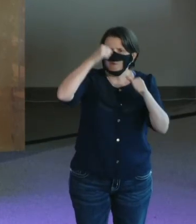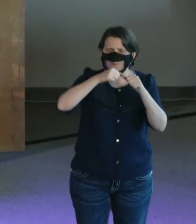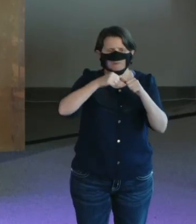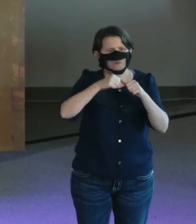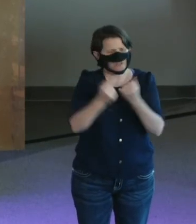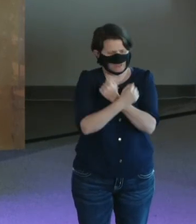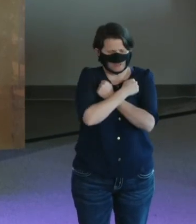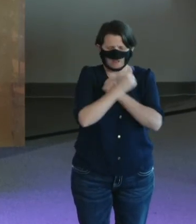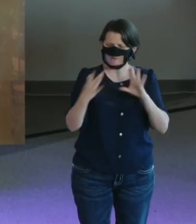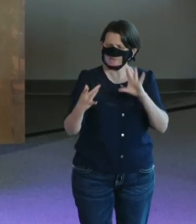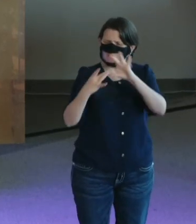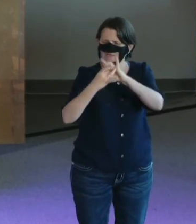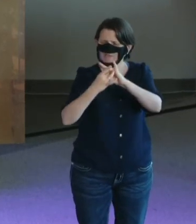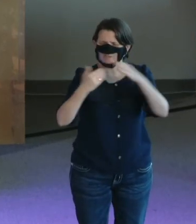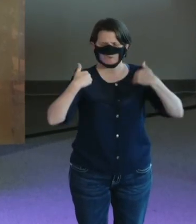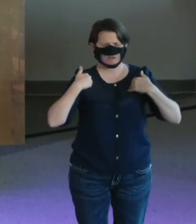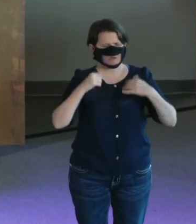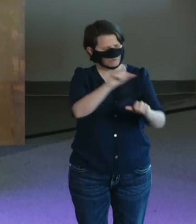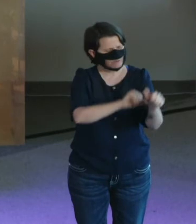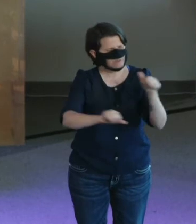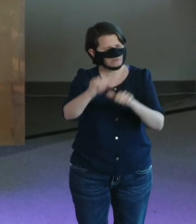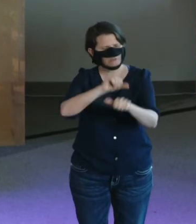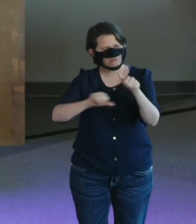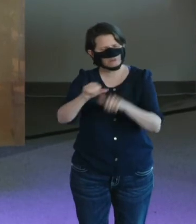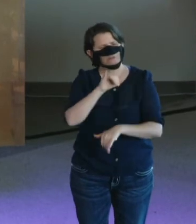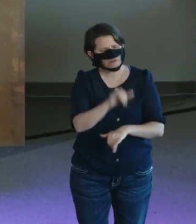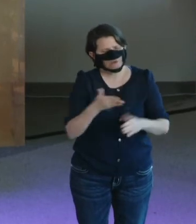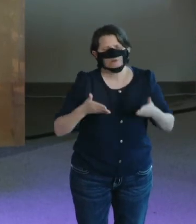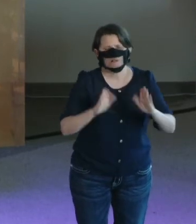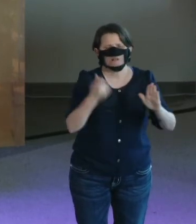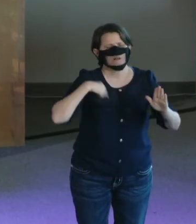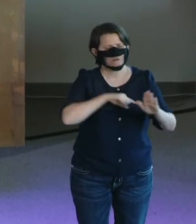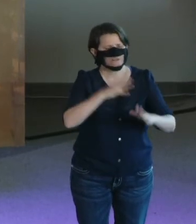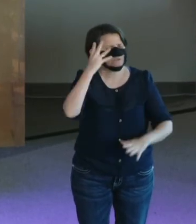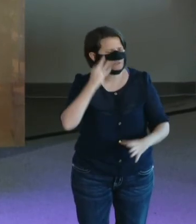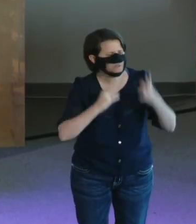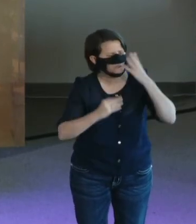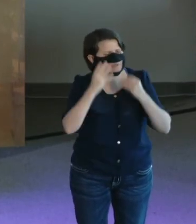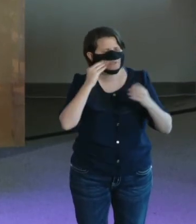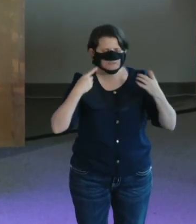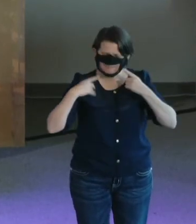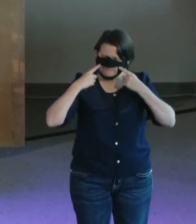have with each other that will see us through this time.